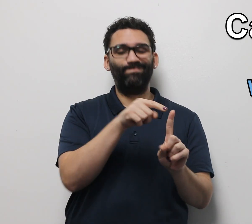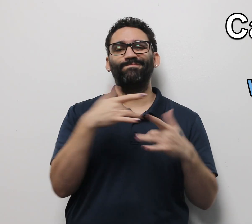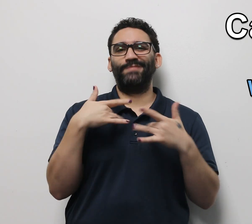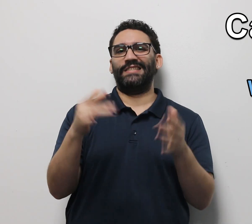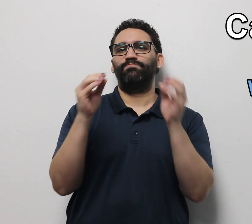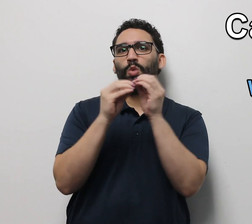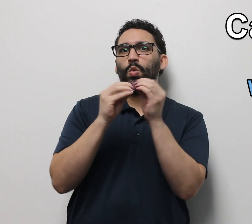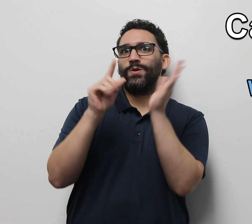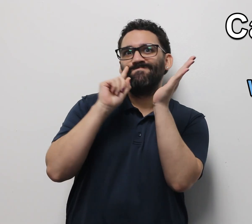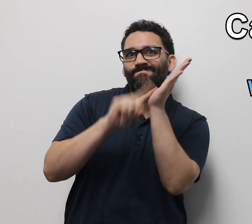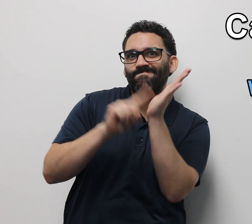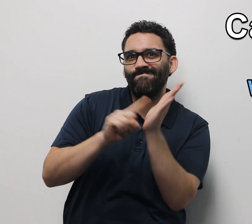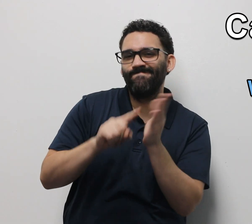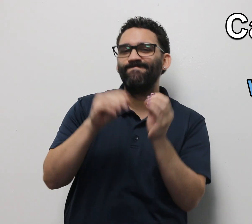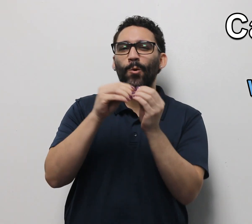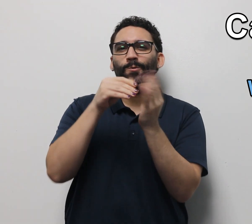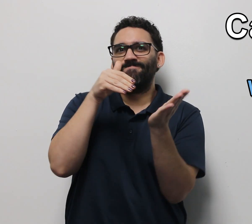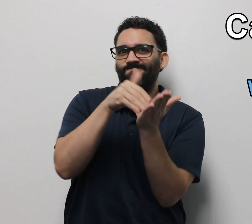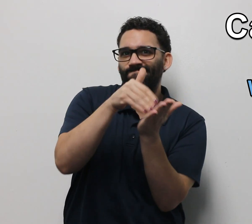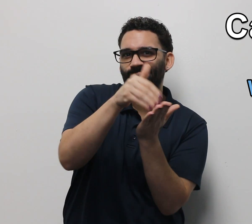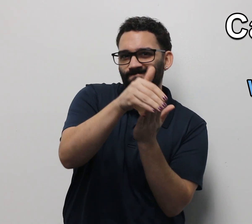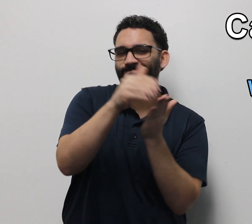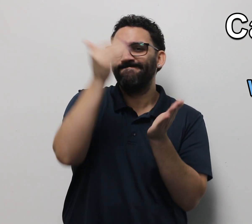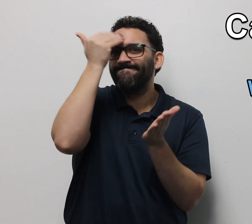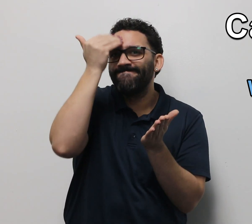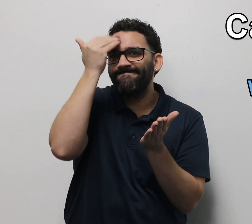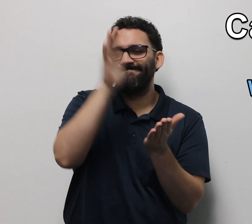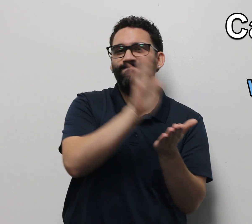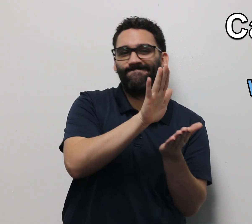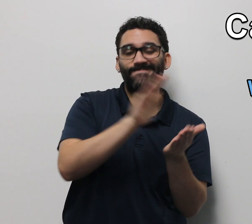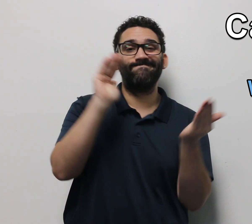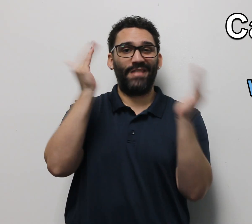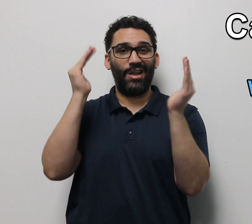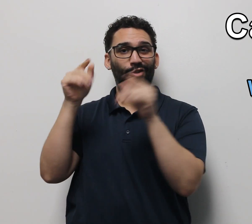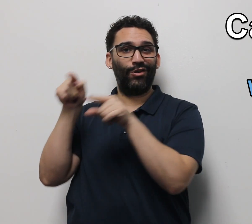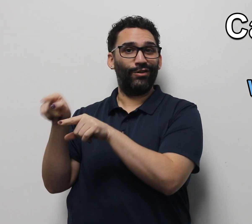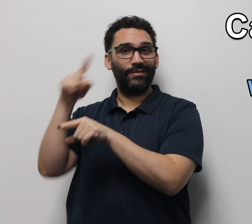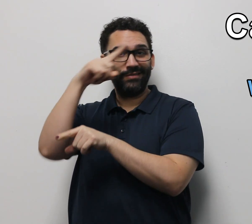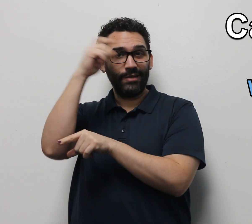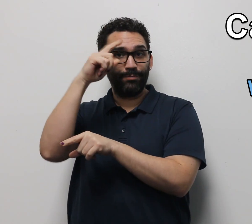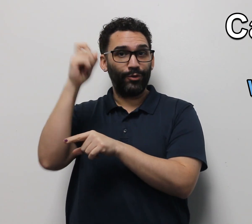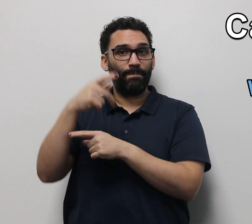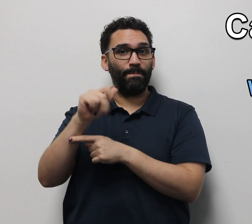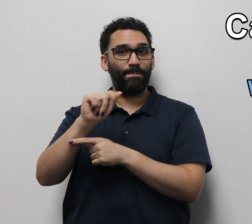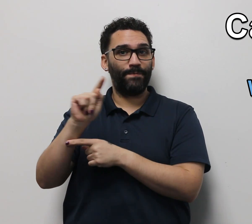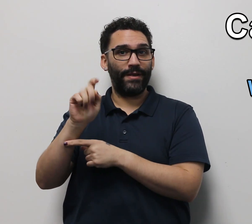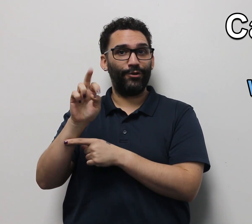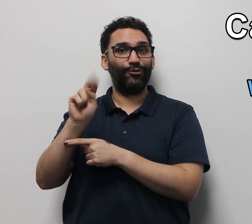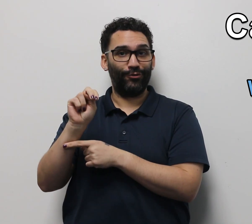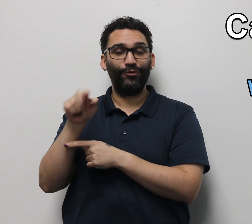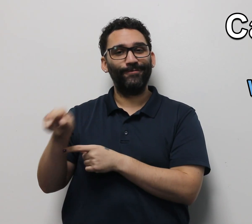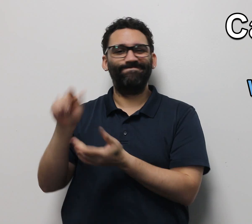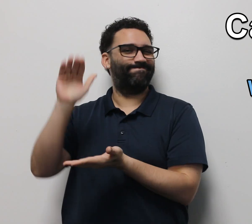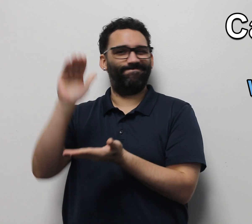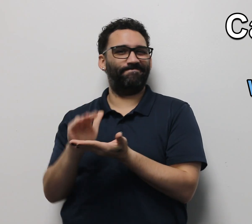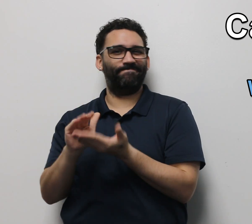winter pattern depression compared to its counterpart, which there is little to no information on.